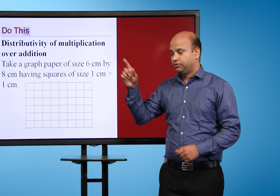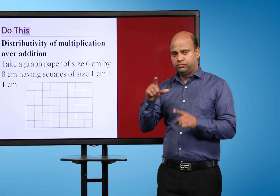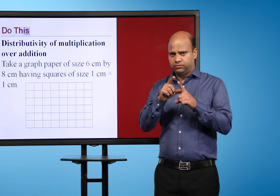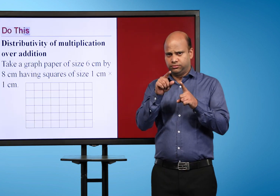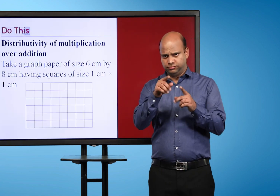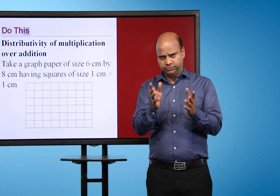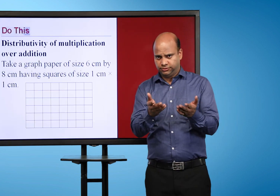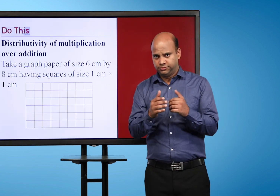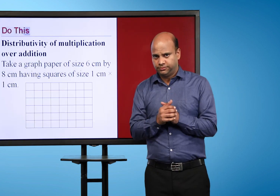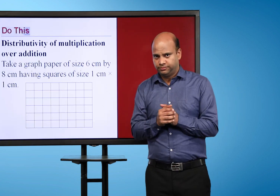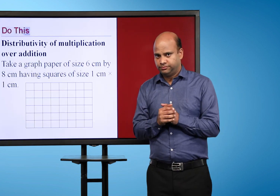Do this.